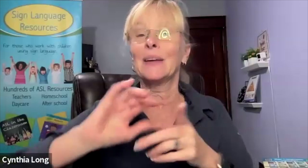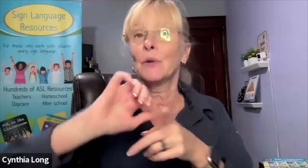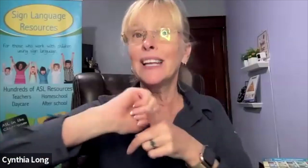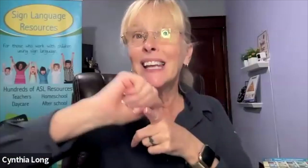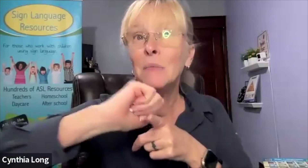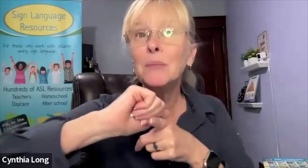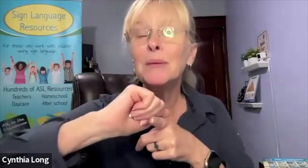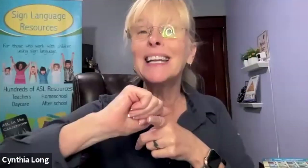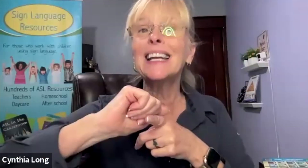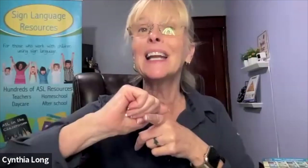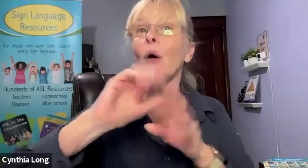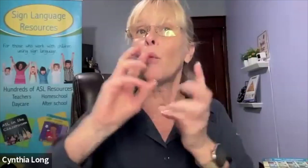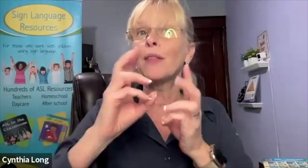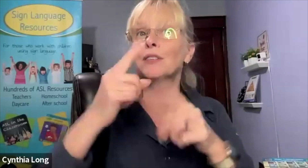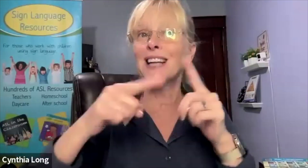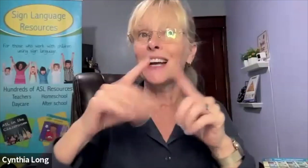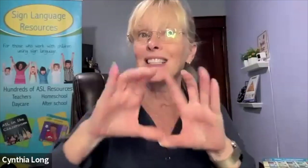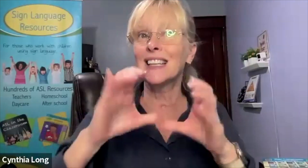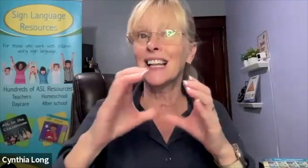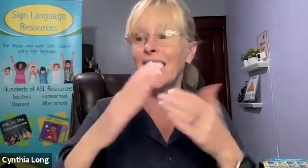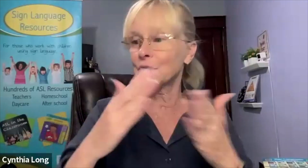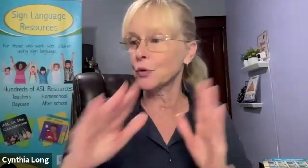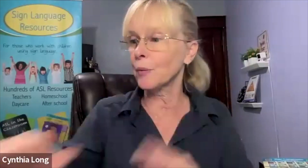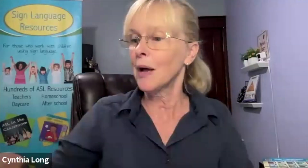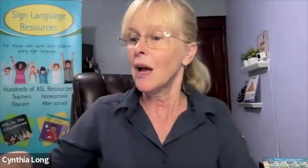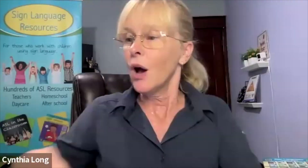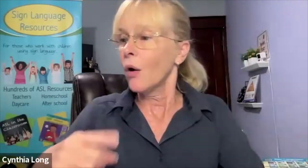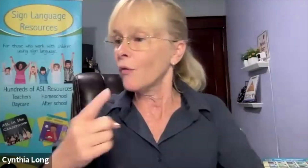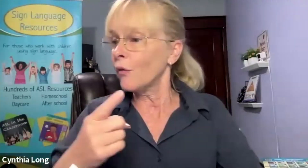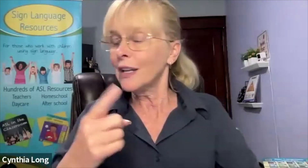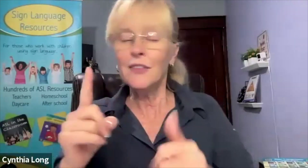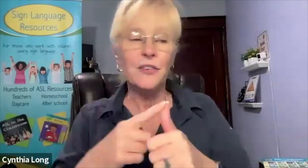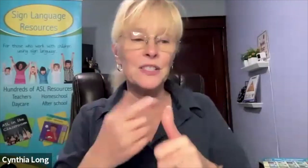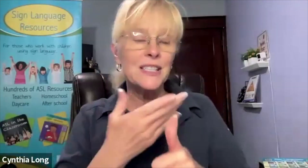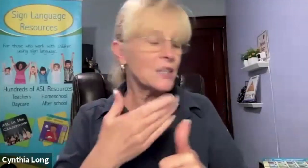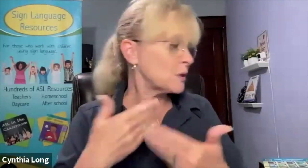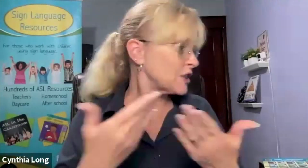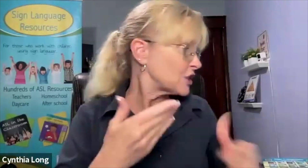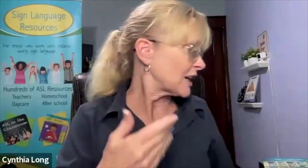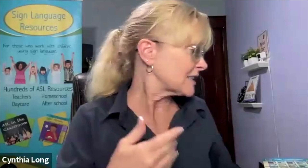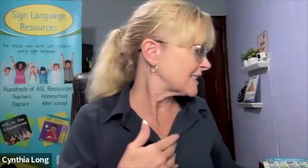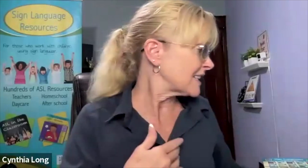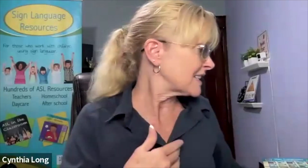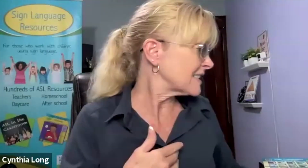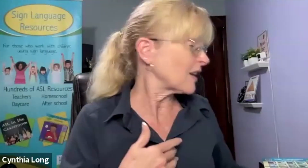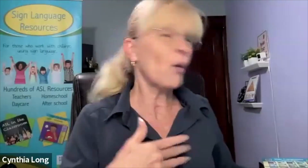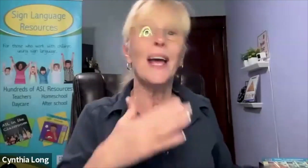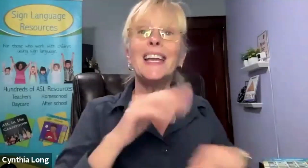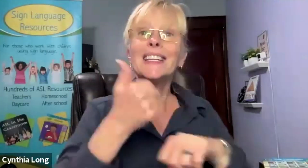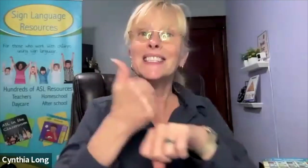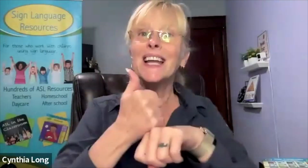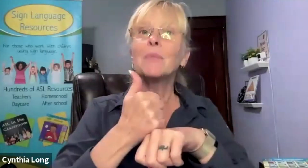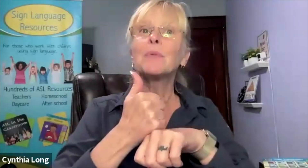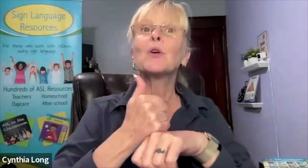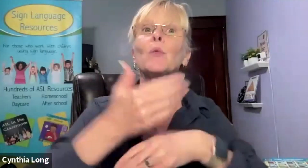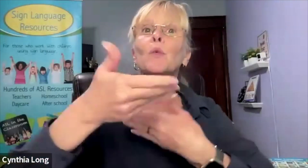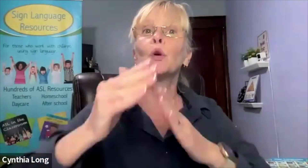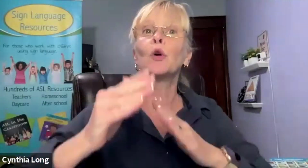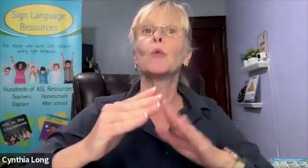really implementing weather signs in the classroom. One of the first things we suggest is go ahead and set up your room